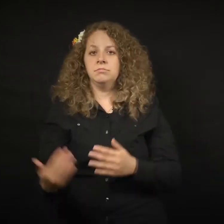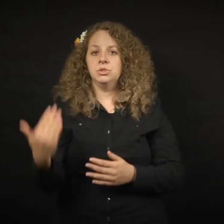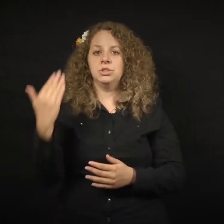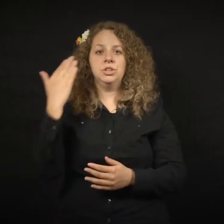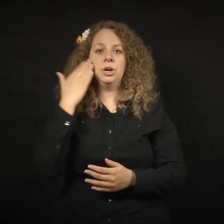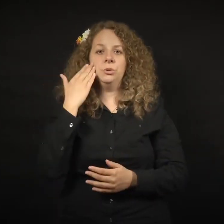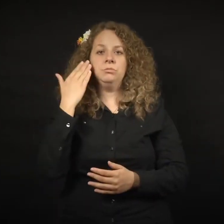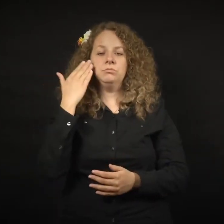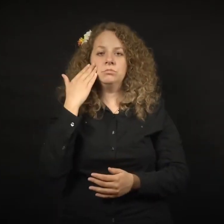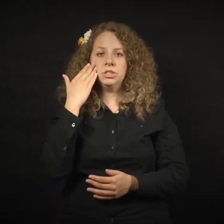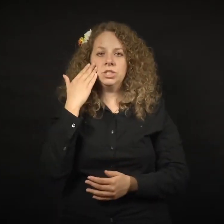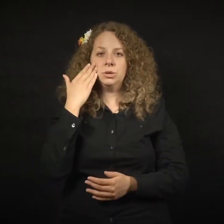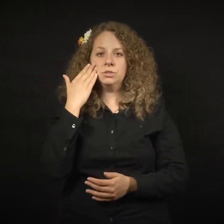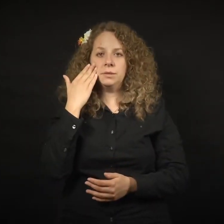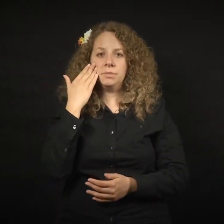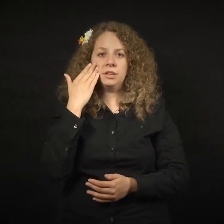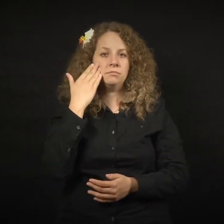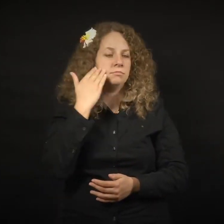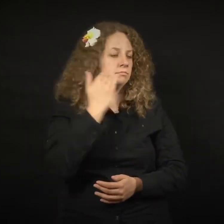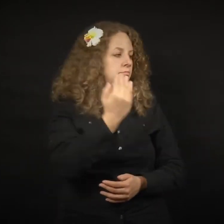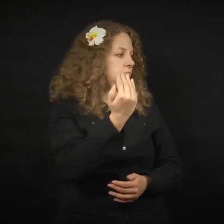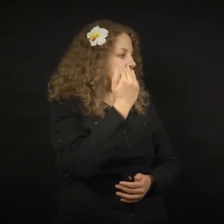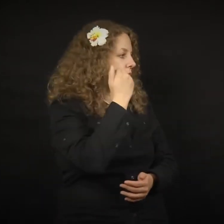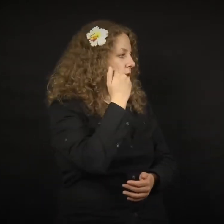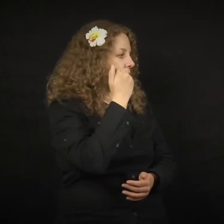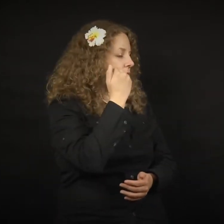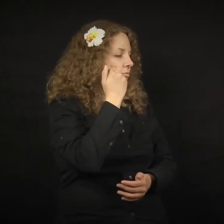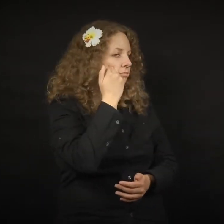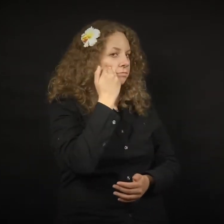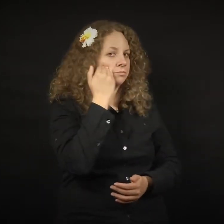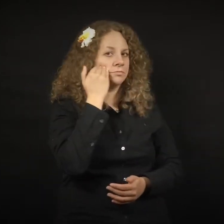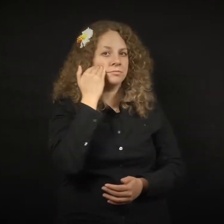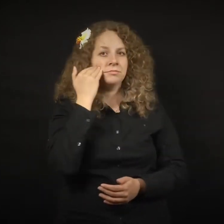To know something. No.